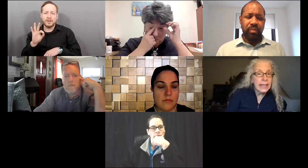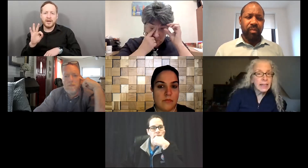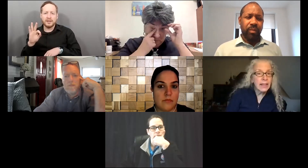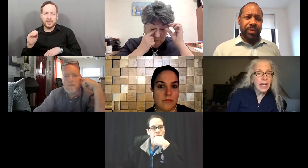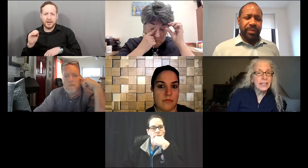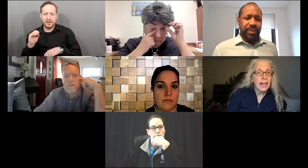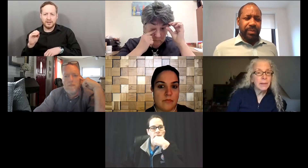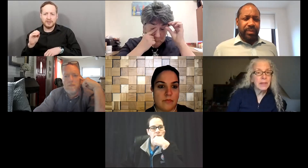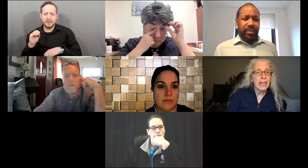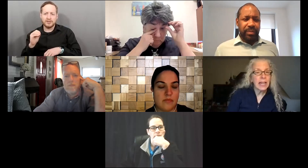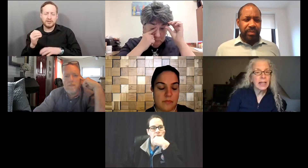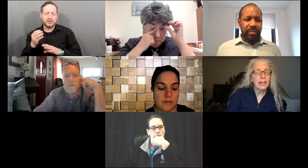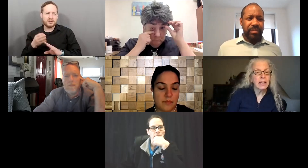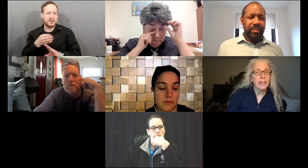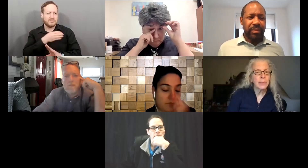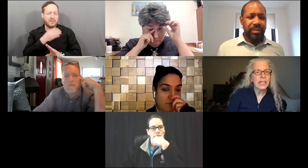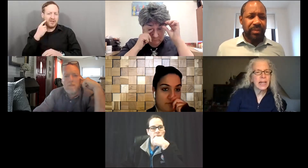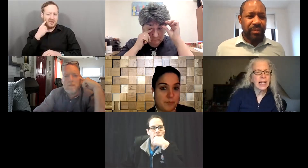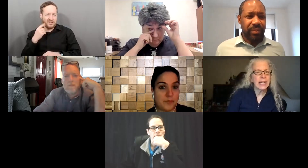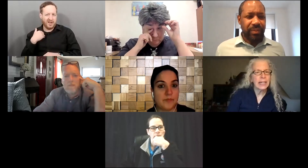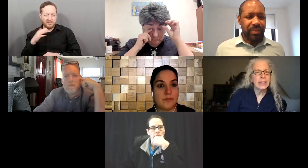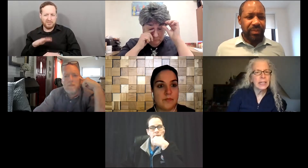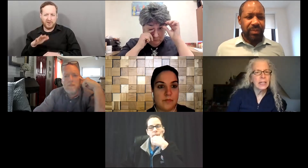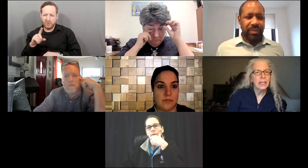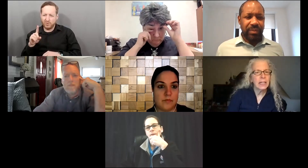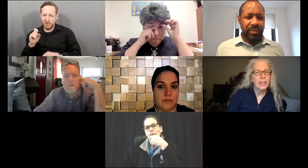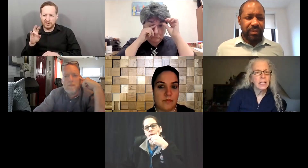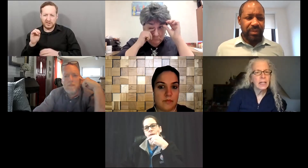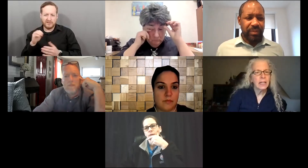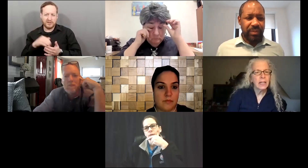I think the last time that they had, it was a 990.